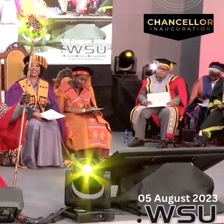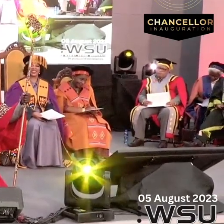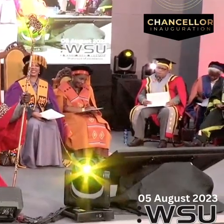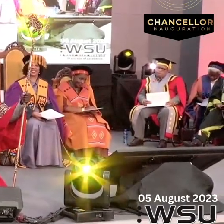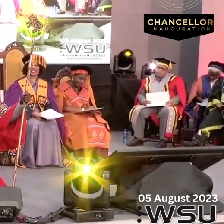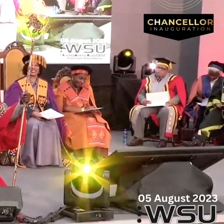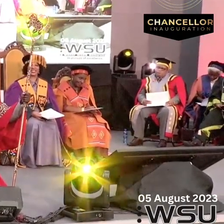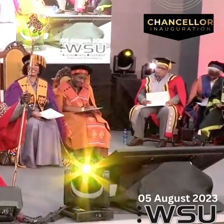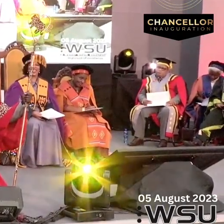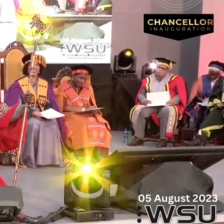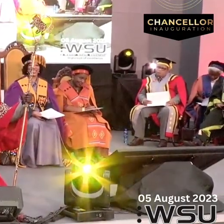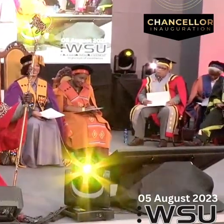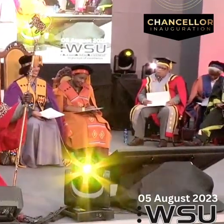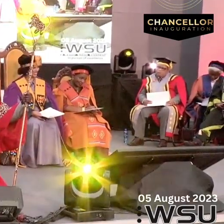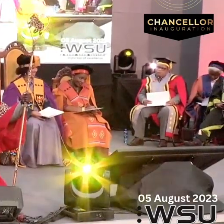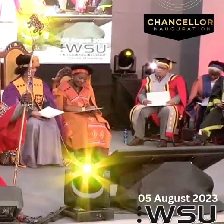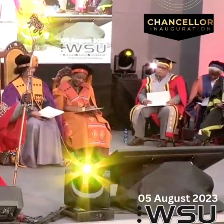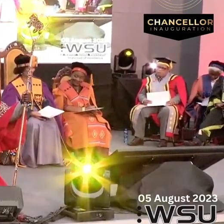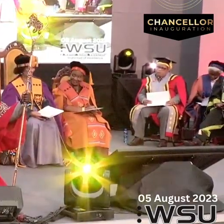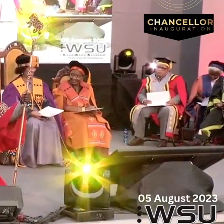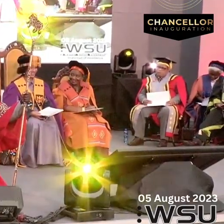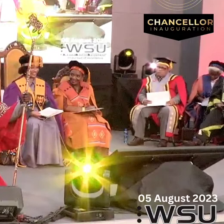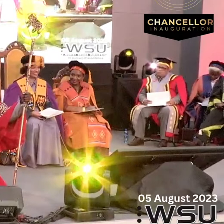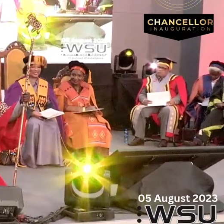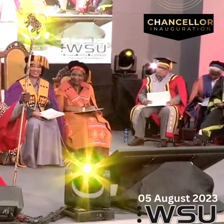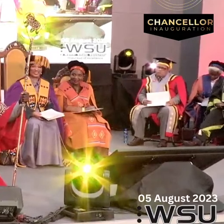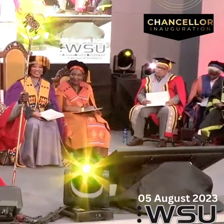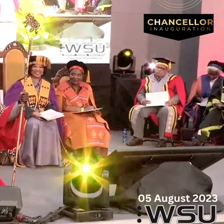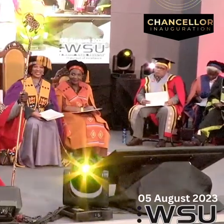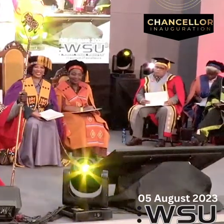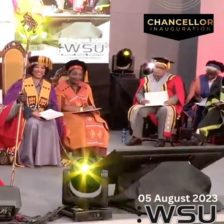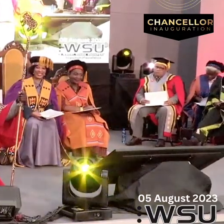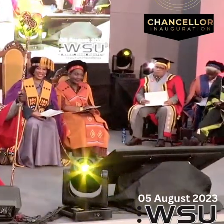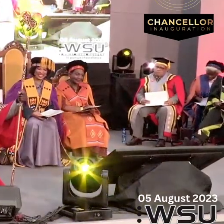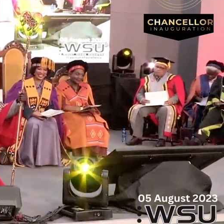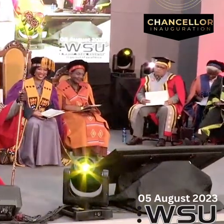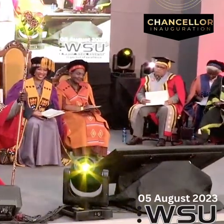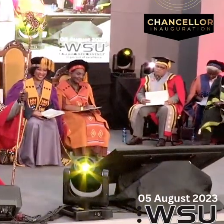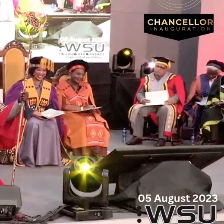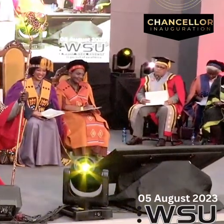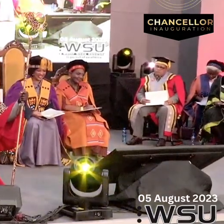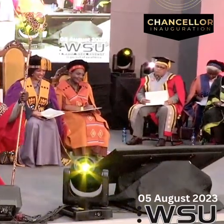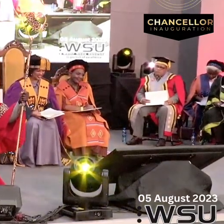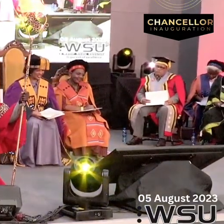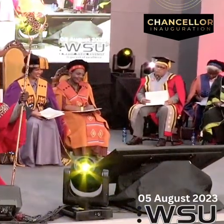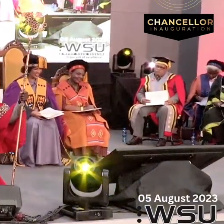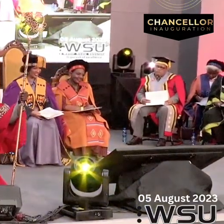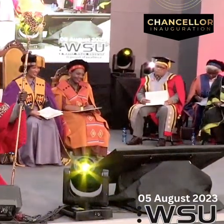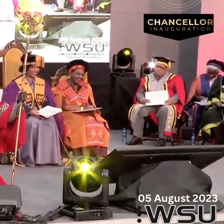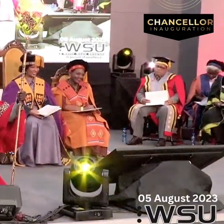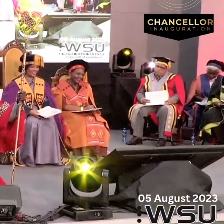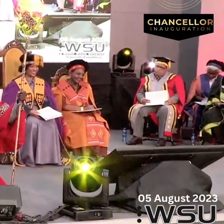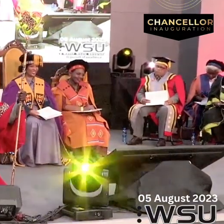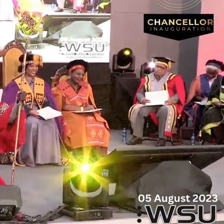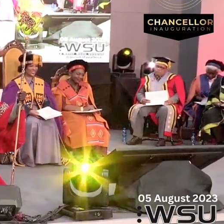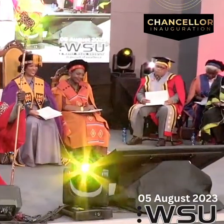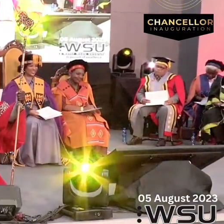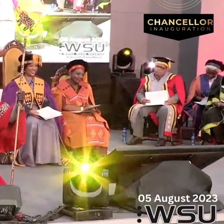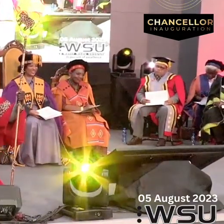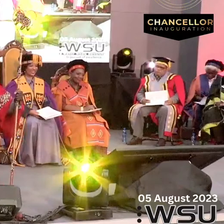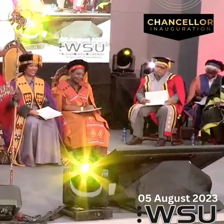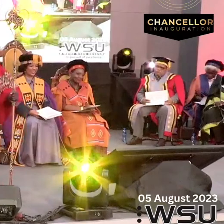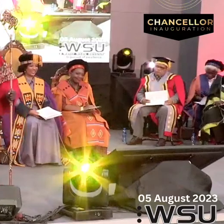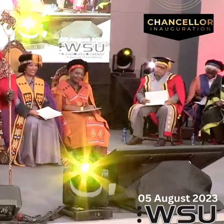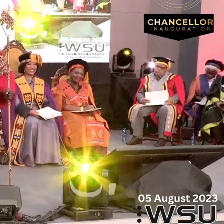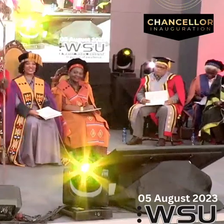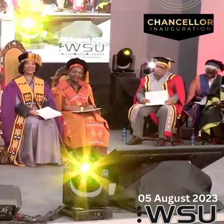nti diploma, because you forgot about what you are coming to do. Masiyembo,